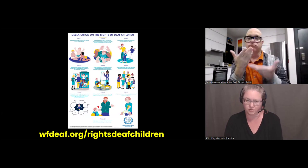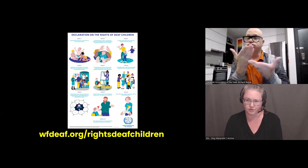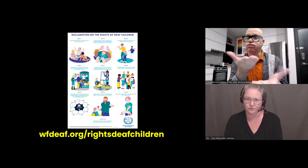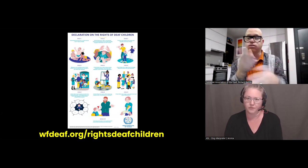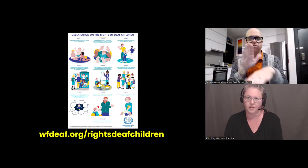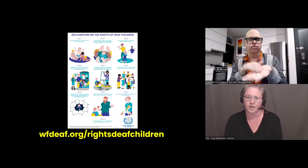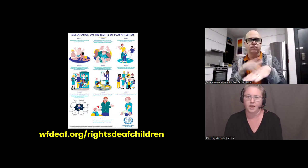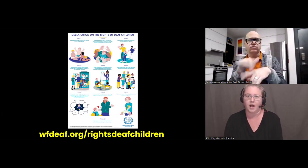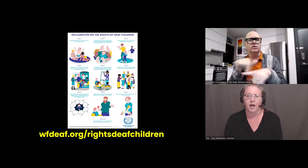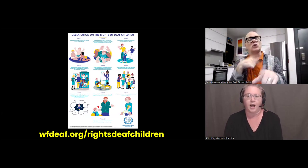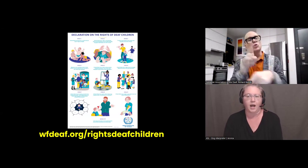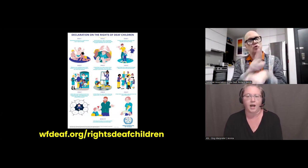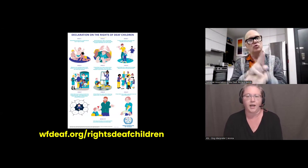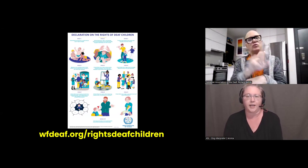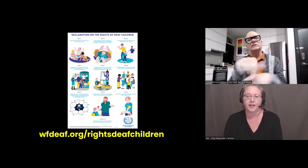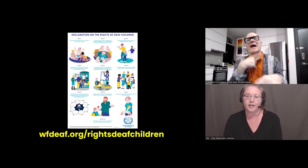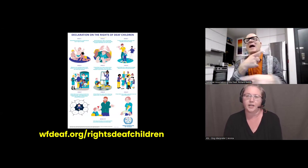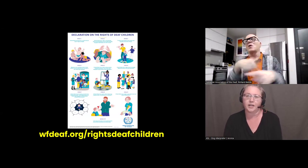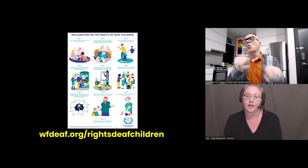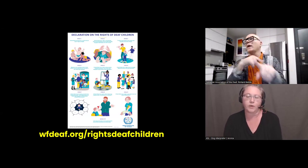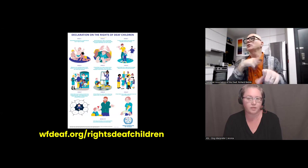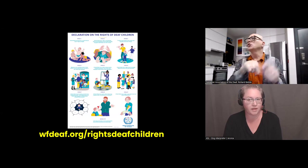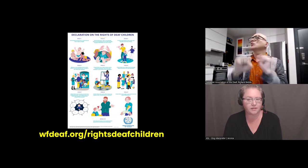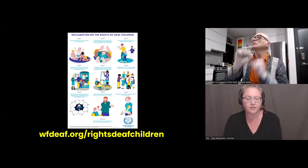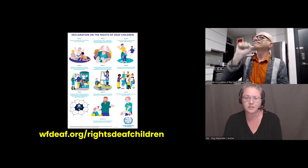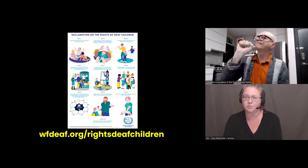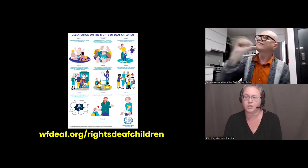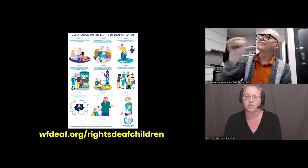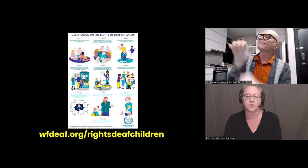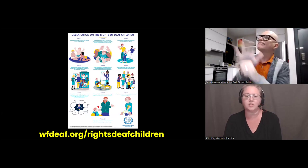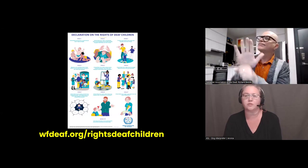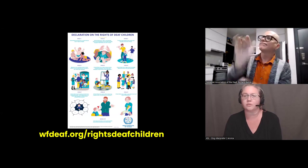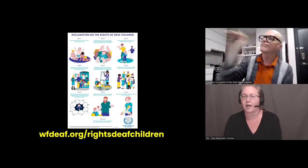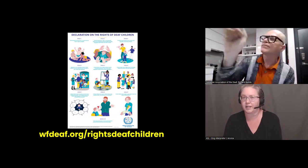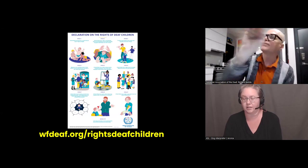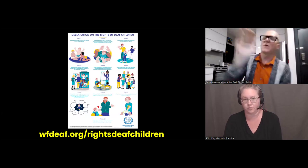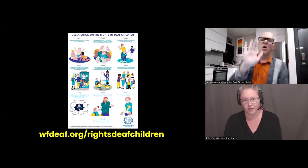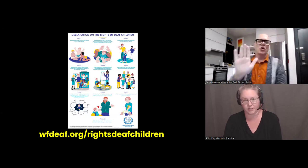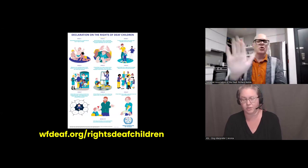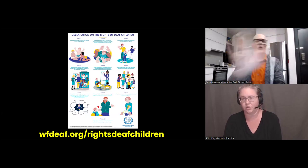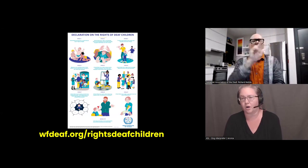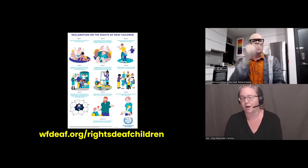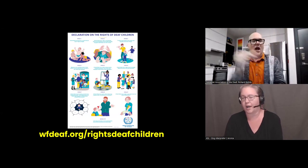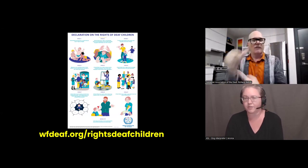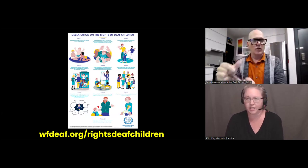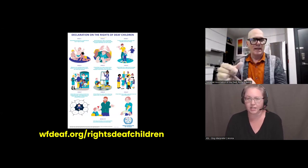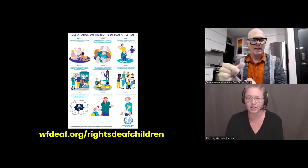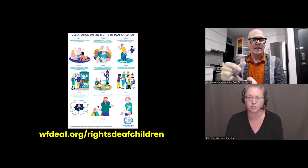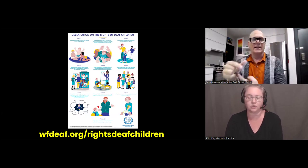Children. I recommend that this can be used in a variety of ways when you are advocating in your